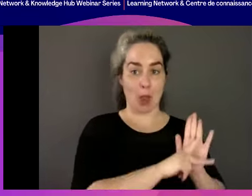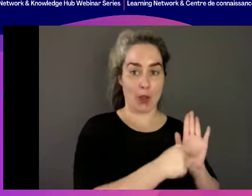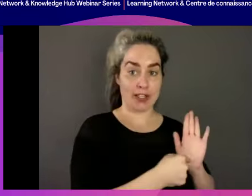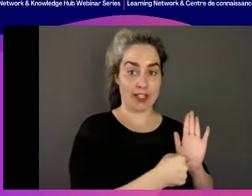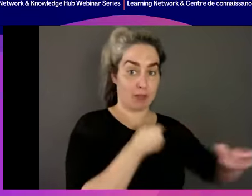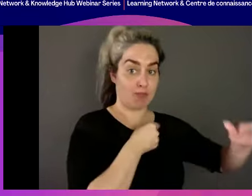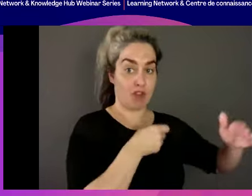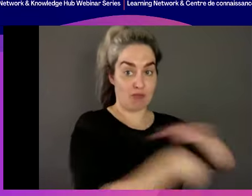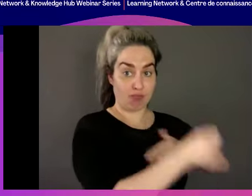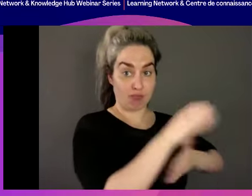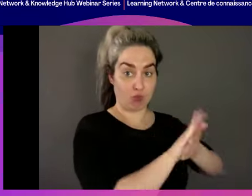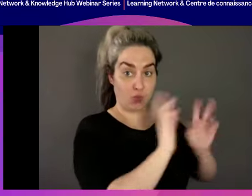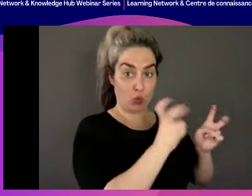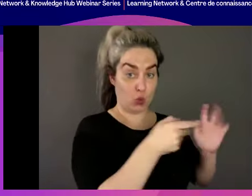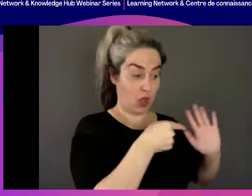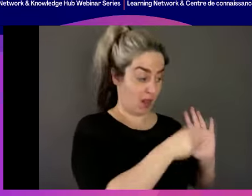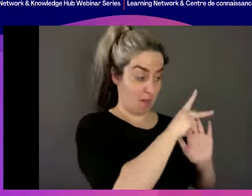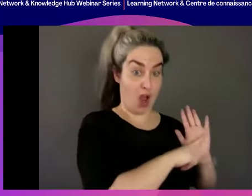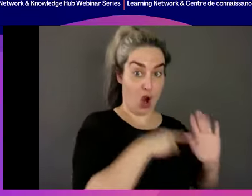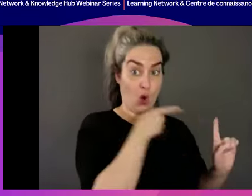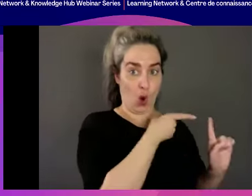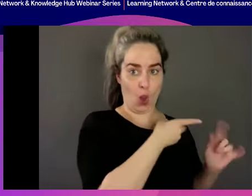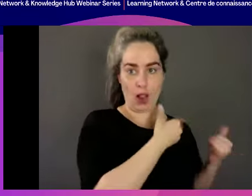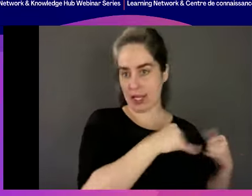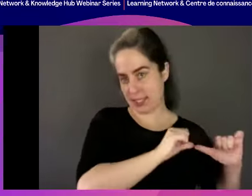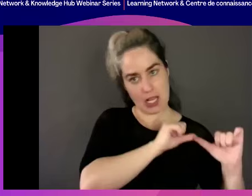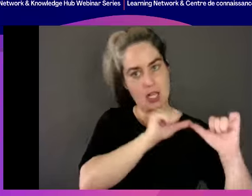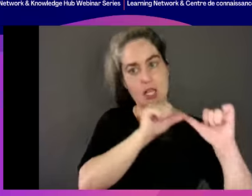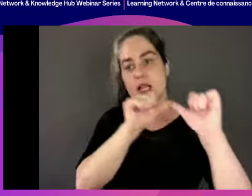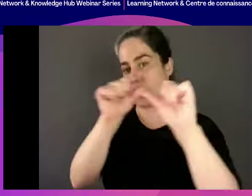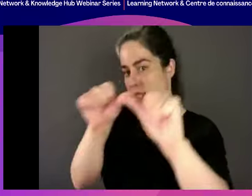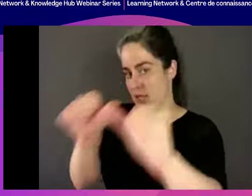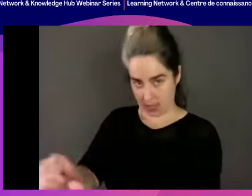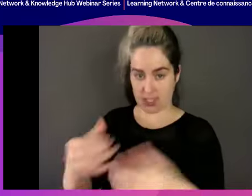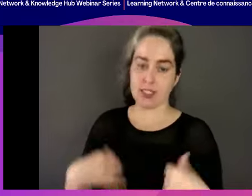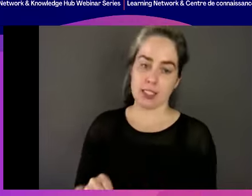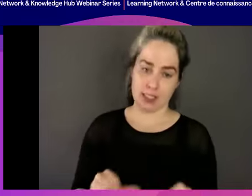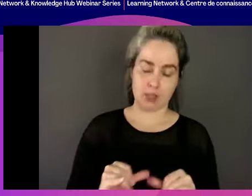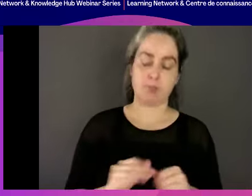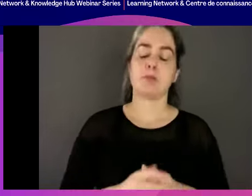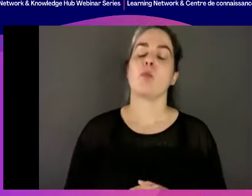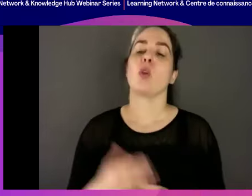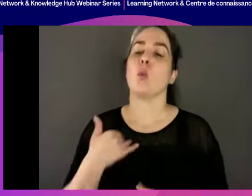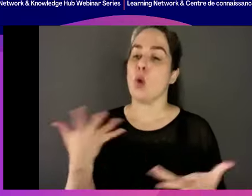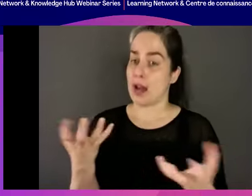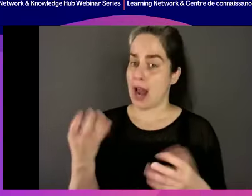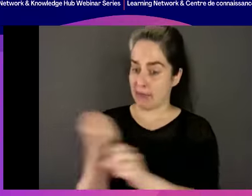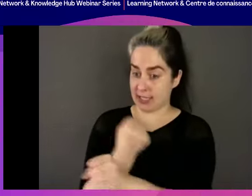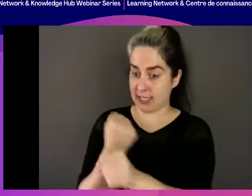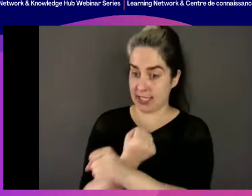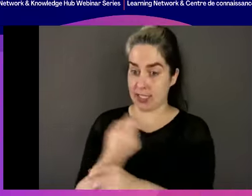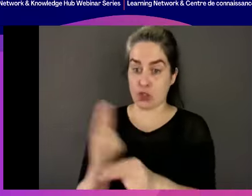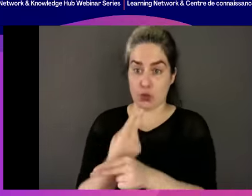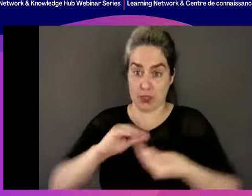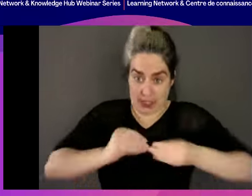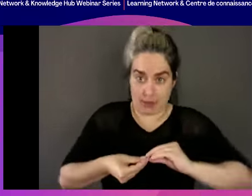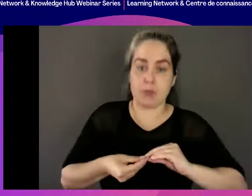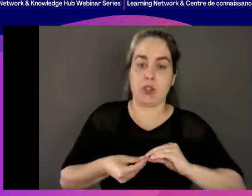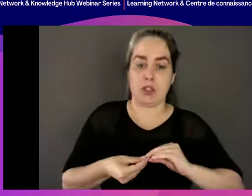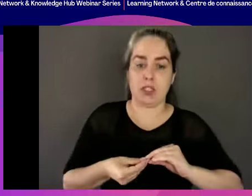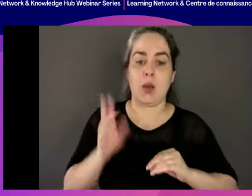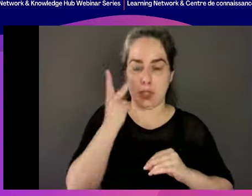And so we wanted to look at this kind of statistically within our quantitative data. And we did find this relationship